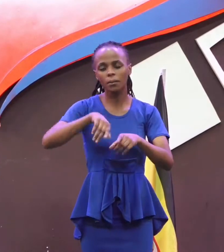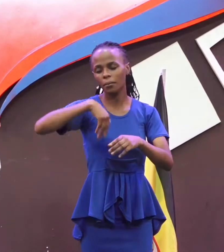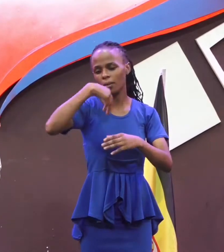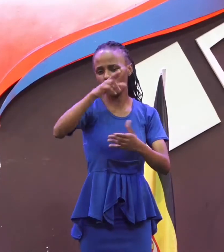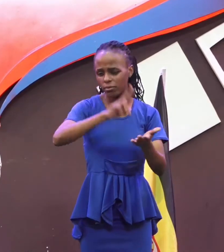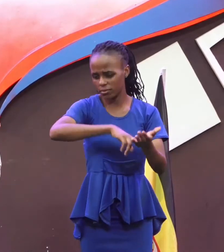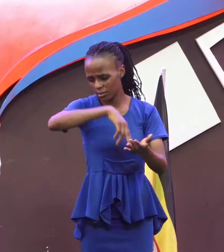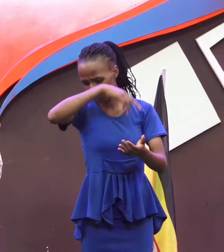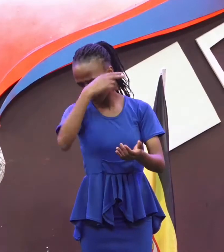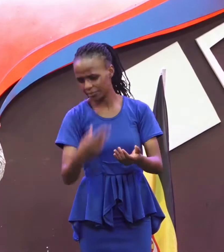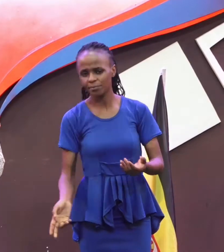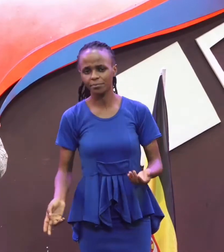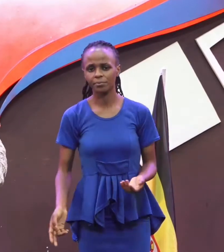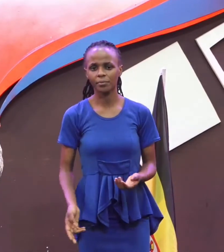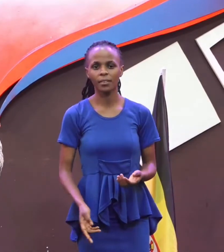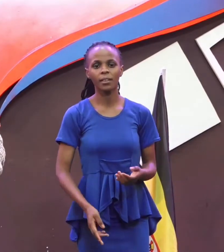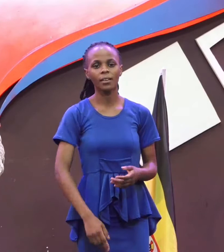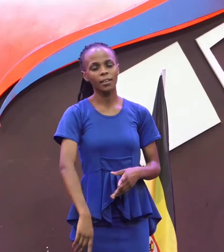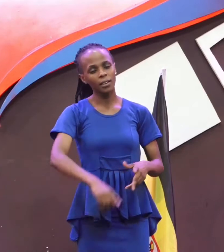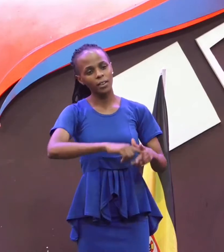are sorcerers and they failed,